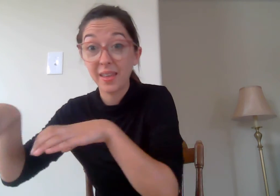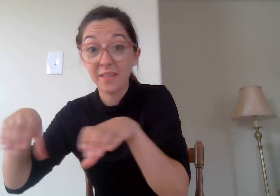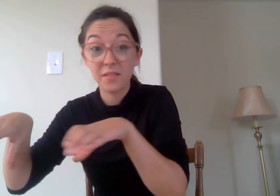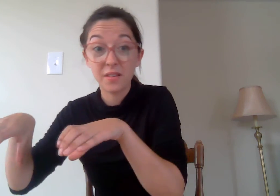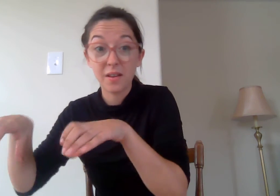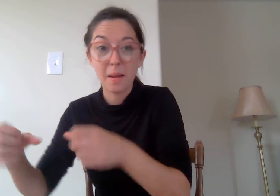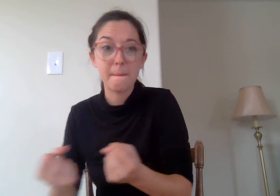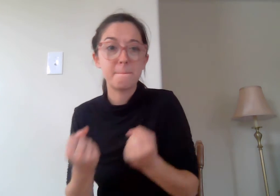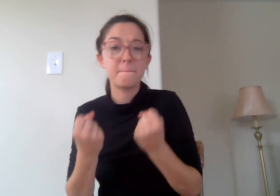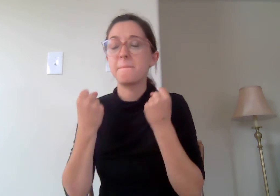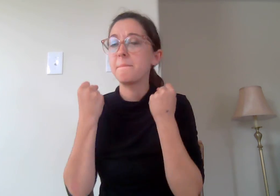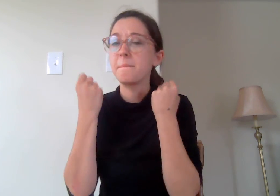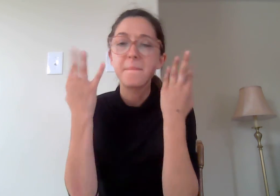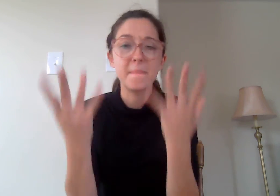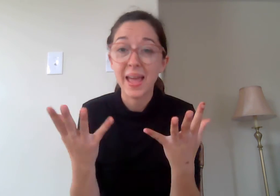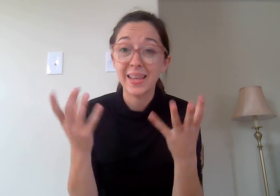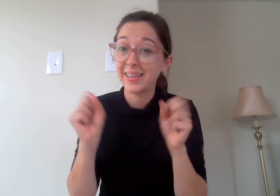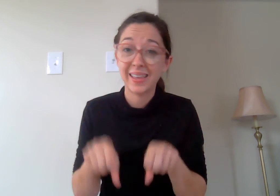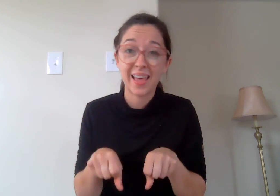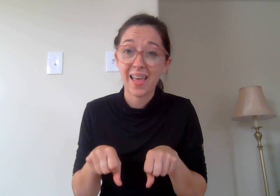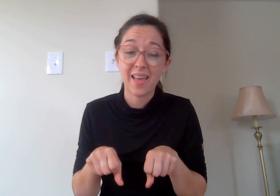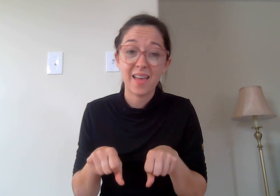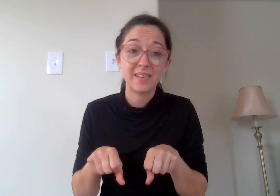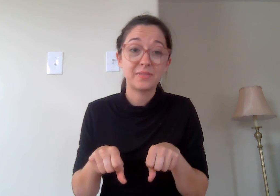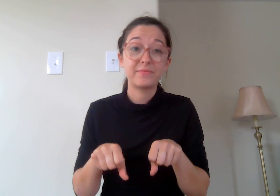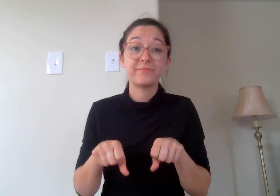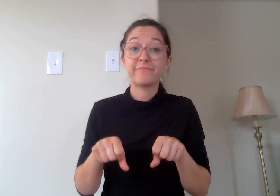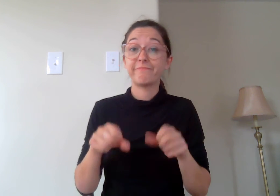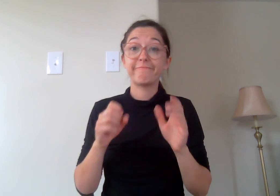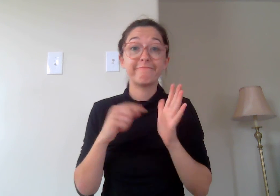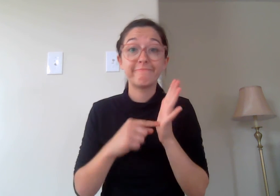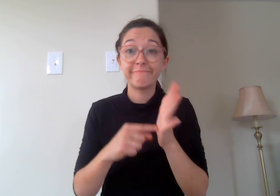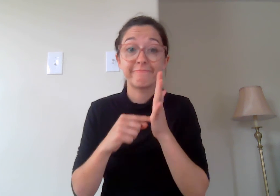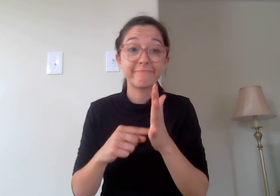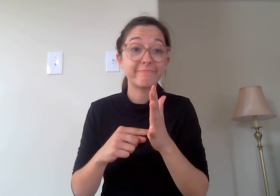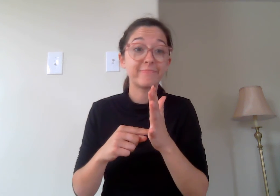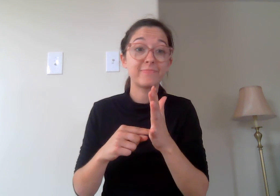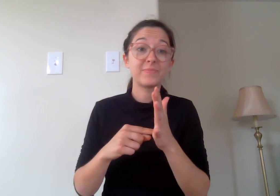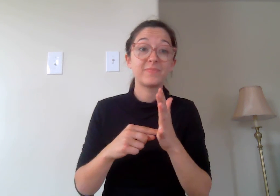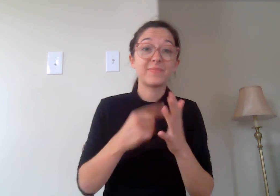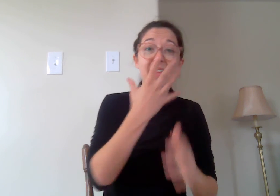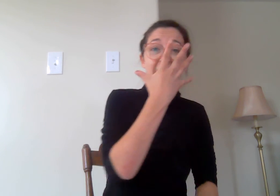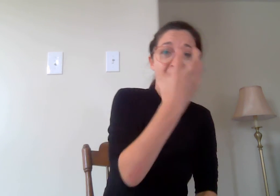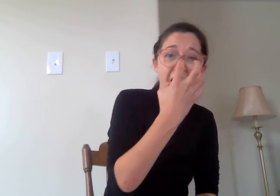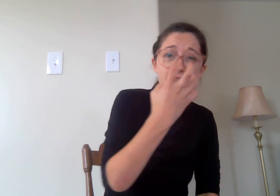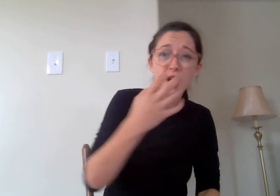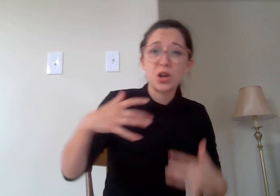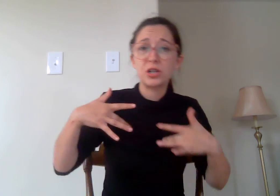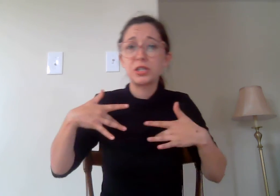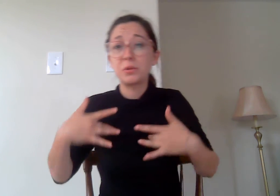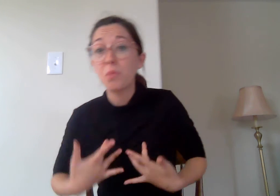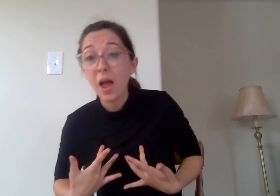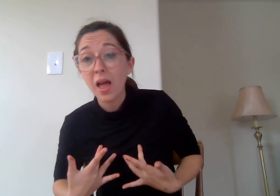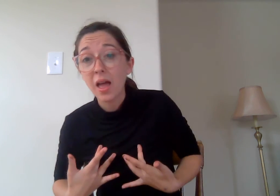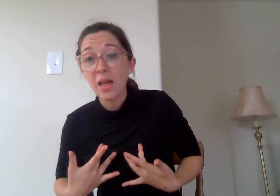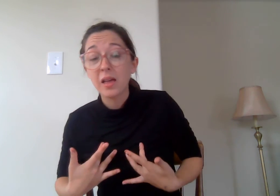if they're feeling angry, if they're feeling anxious, if they're feeling depressed, they're probably not going to be really motivated